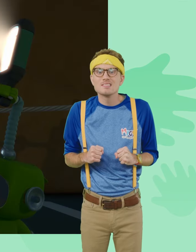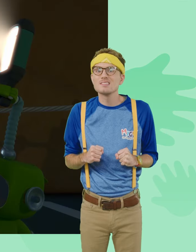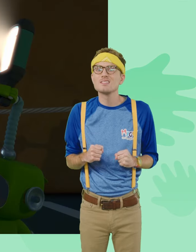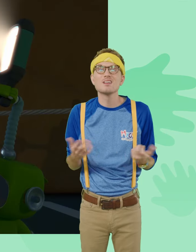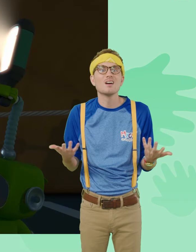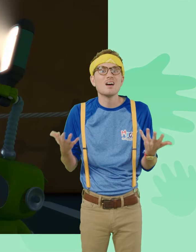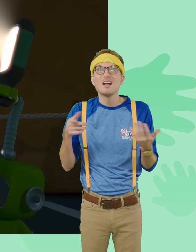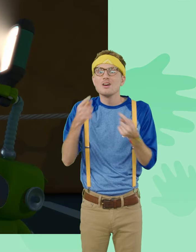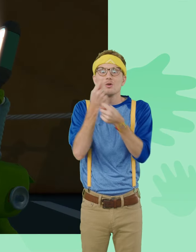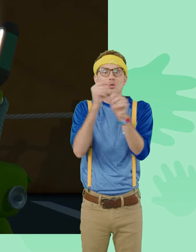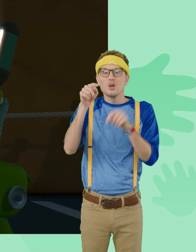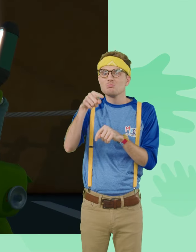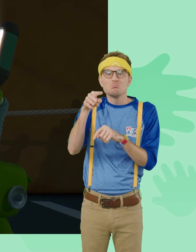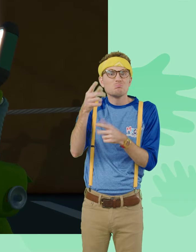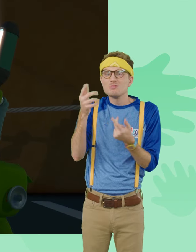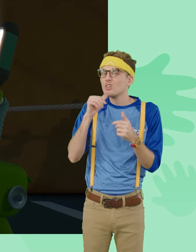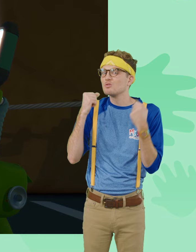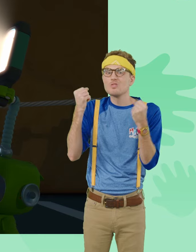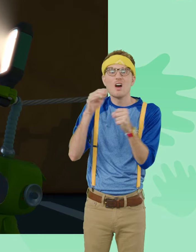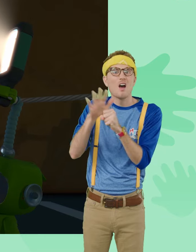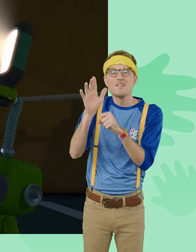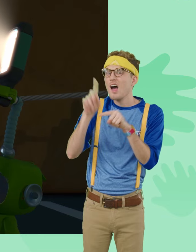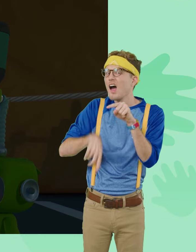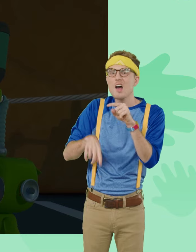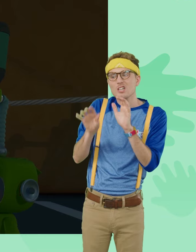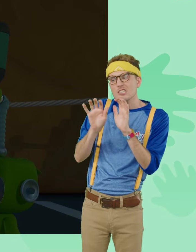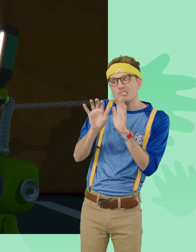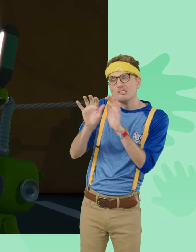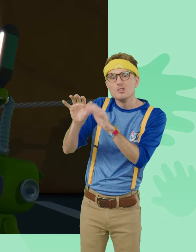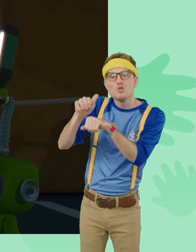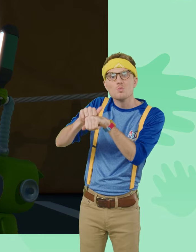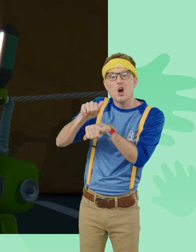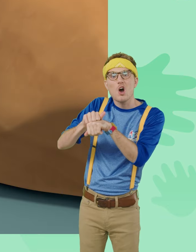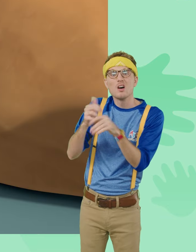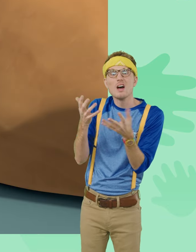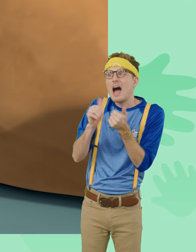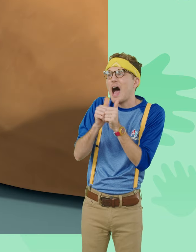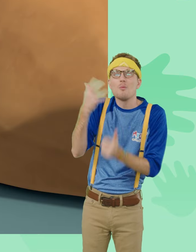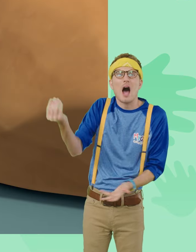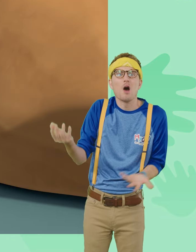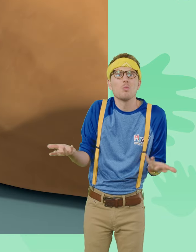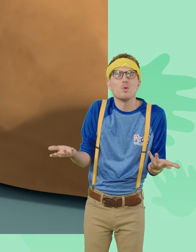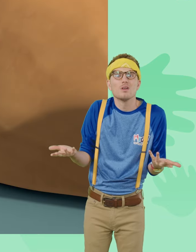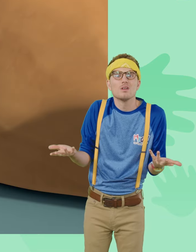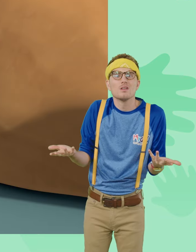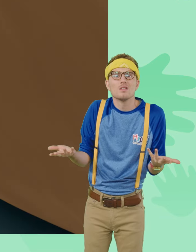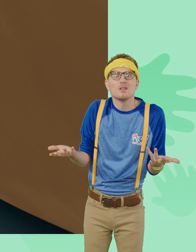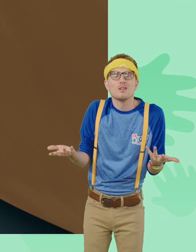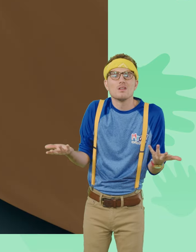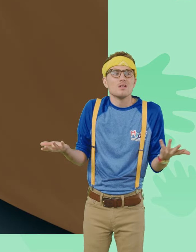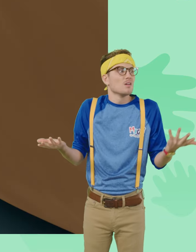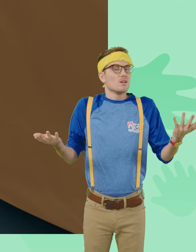Not even Tilly's strong enough to move the rock. How are we going to get out?